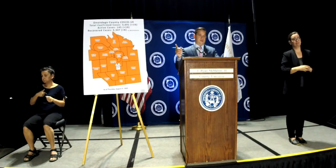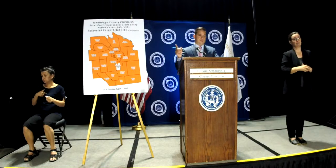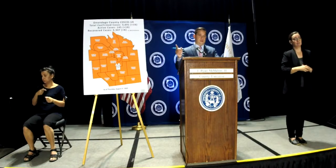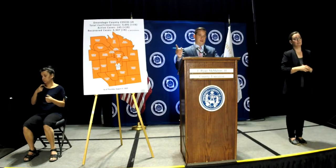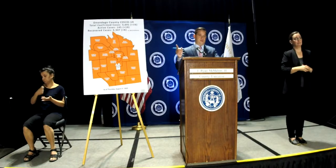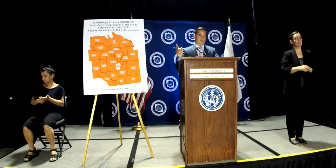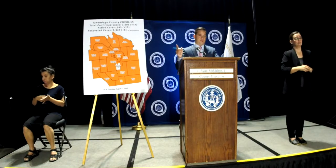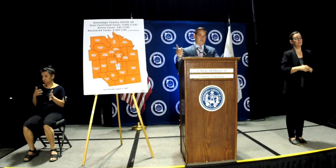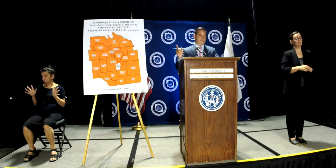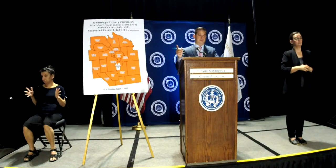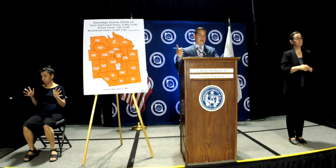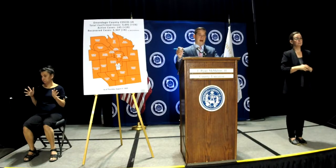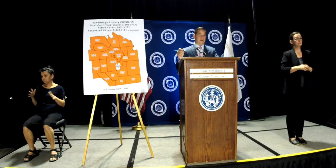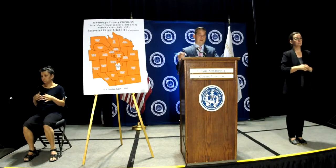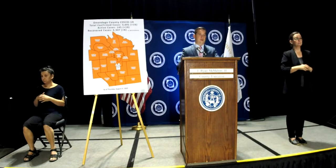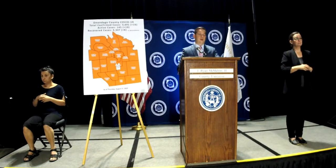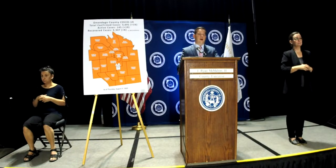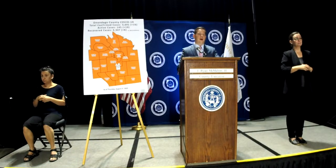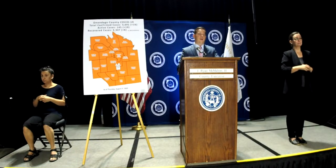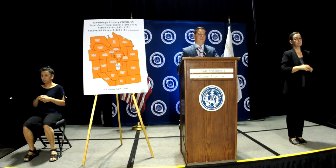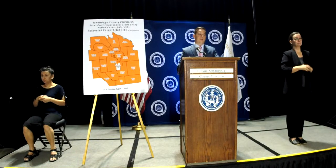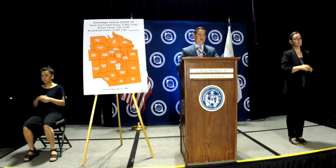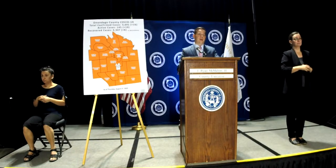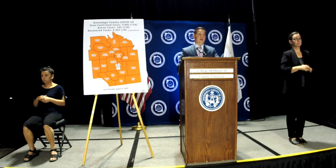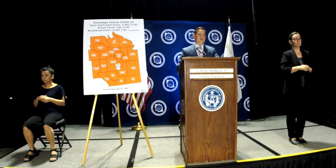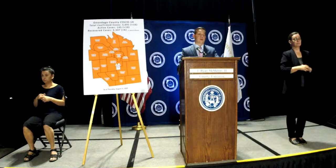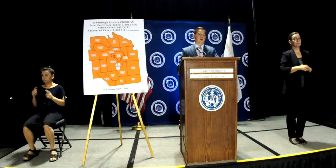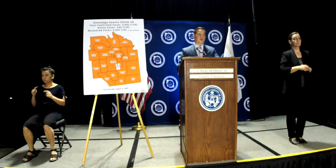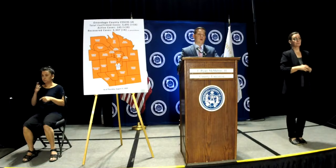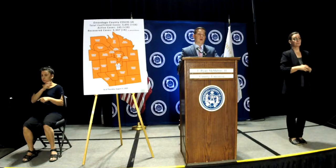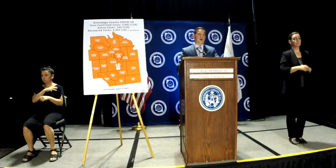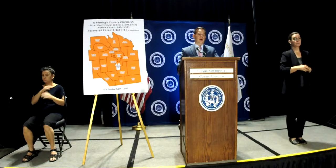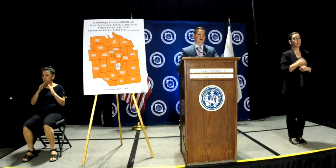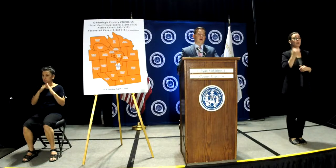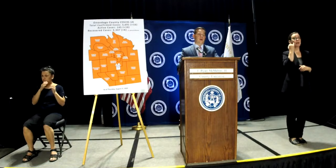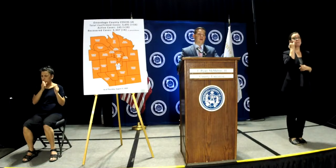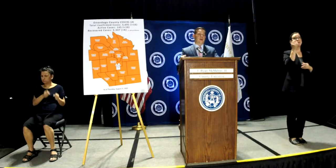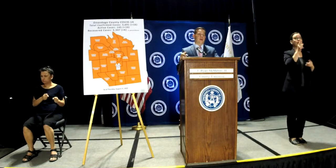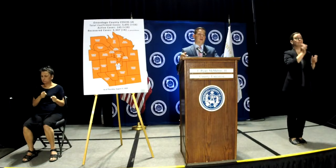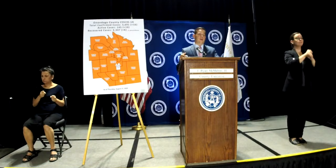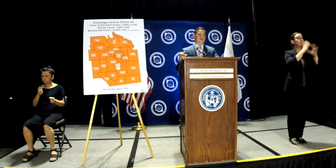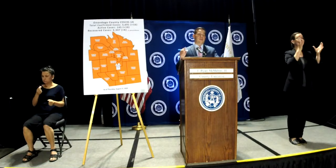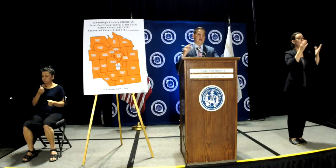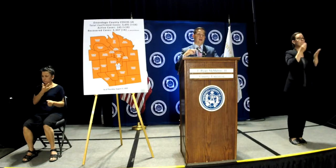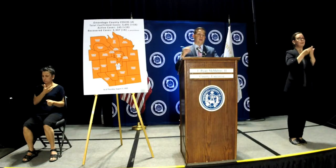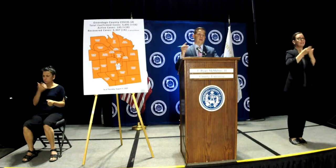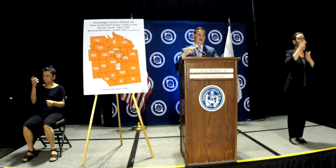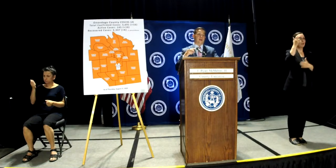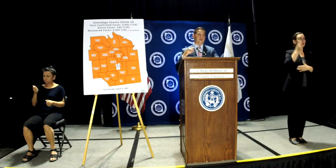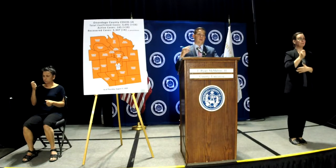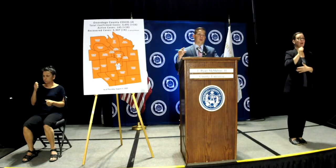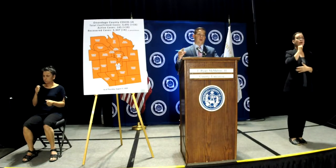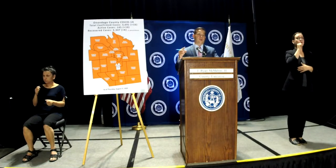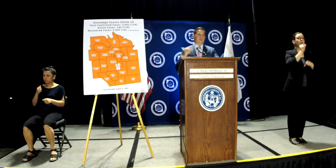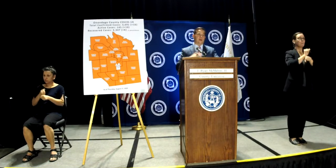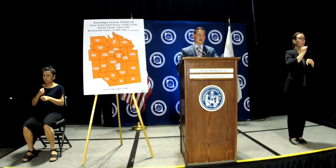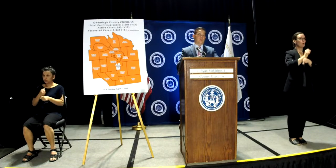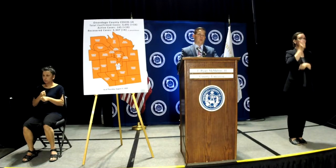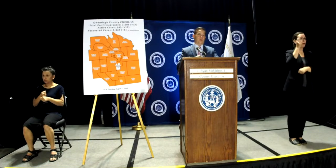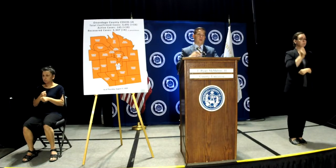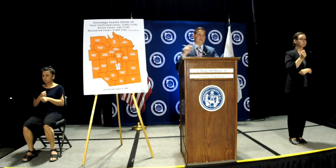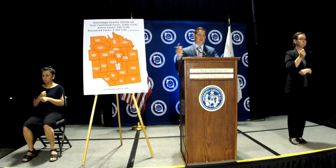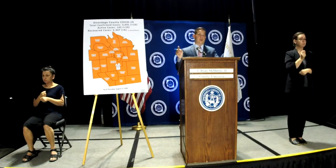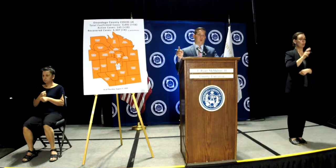$300 is going to stay there forever? It's not. And so a society that is encouraged to be